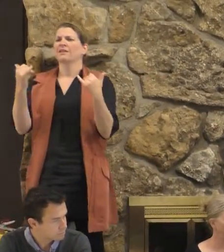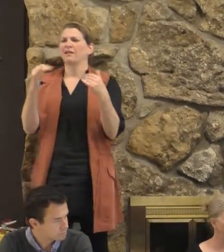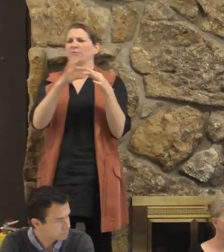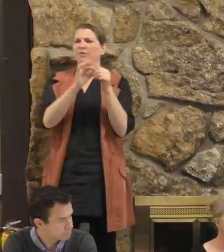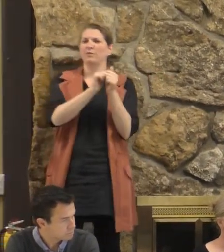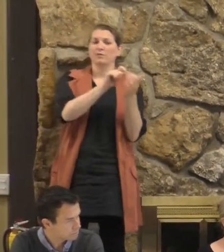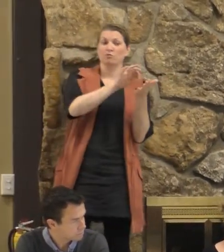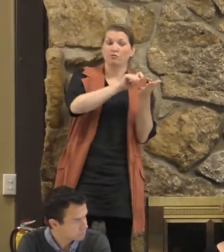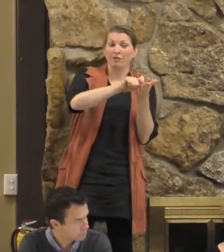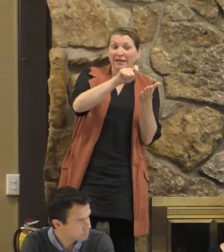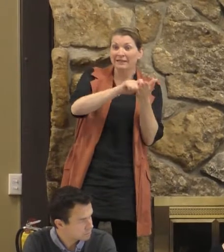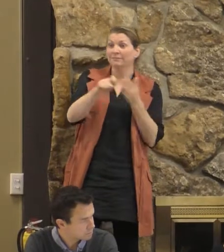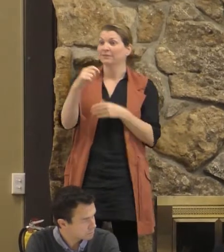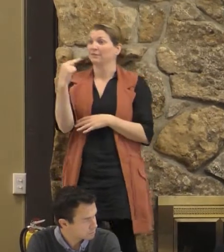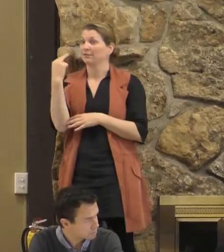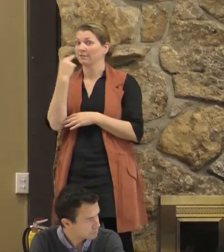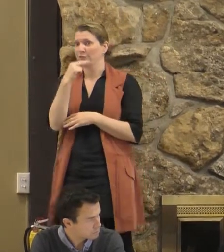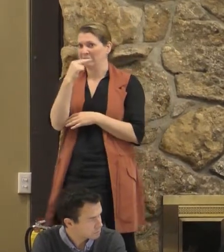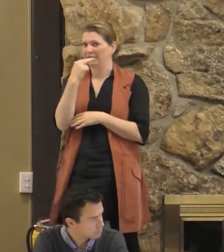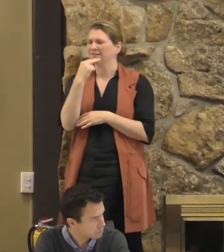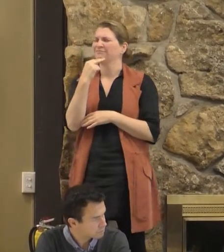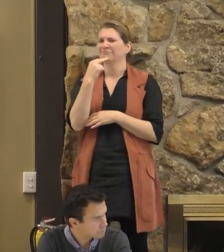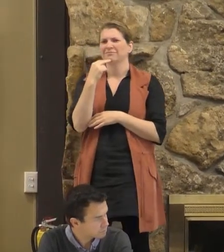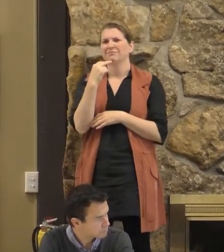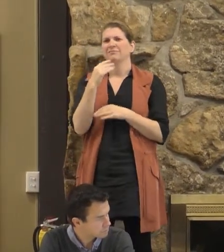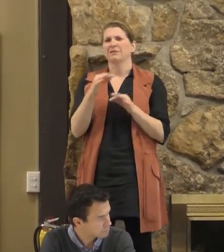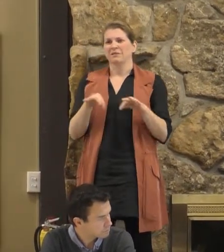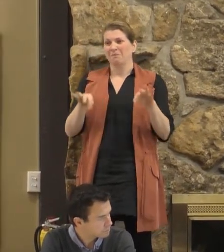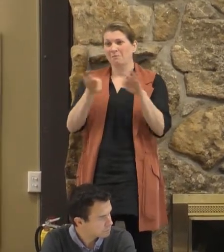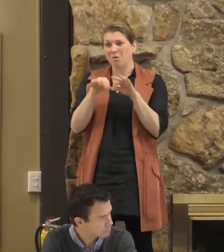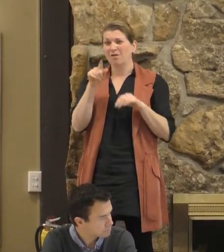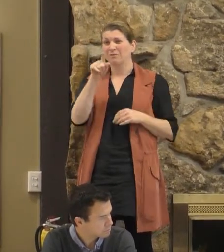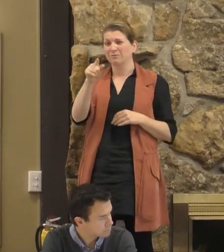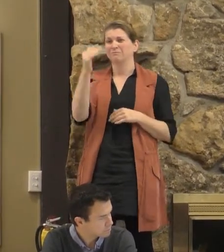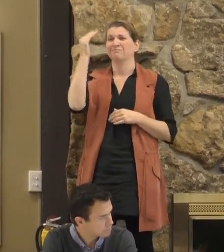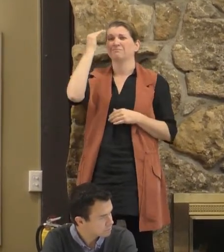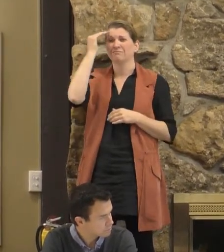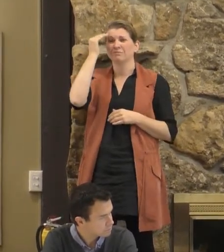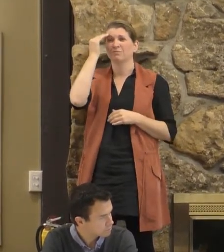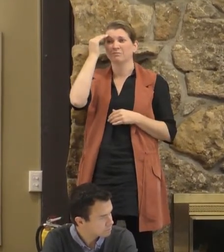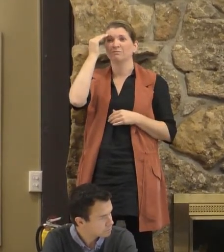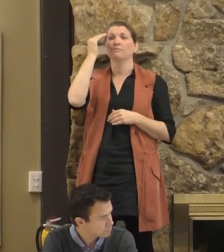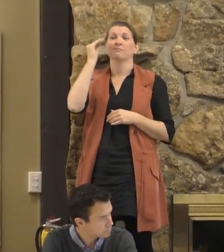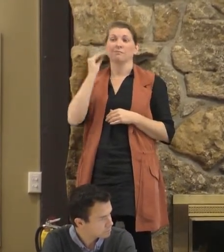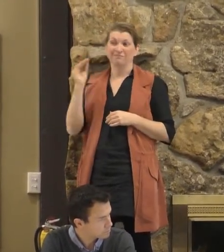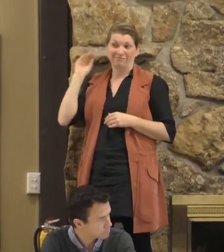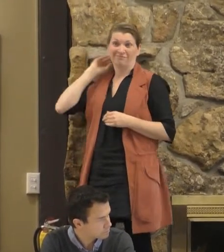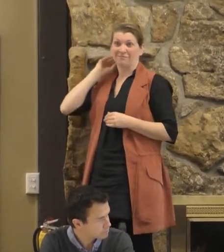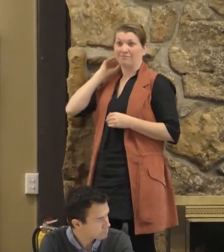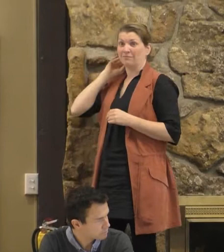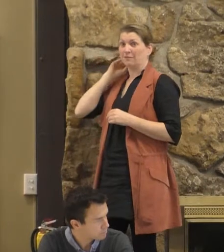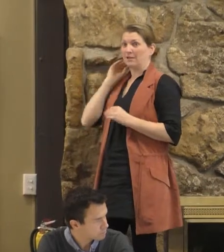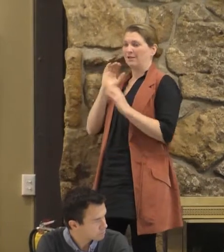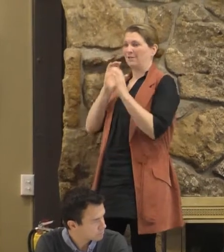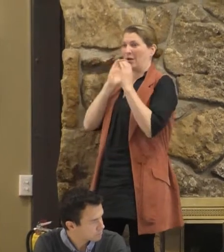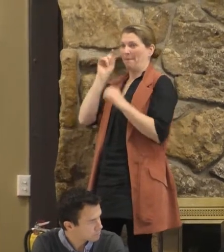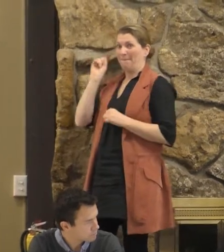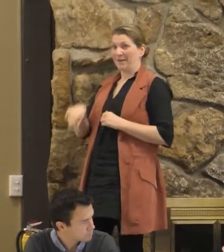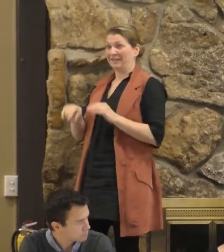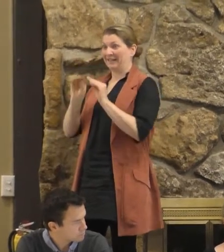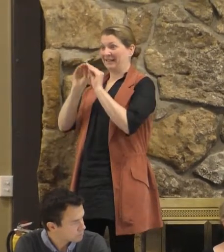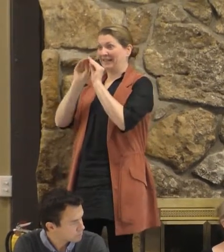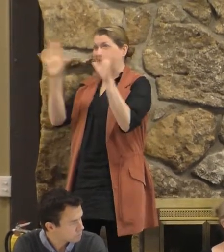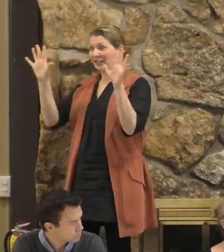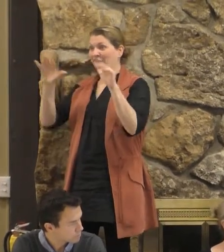the regulations require that communication be effective both expressively and receptively. So just because the individual